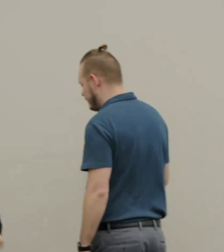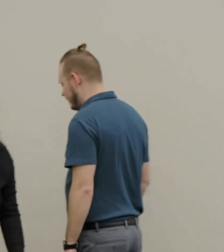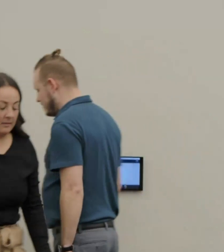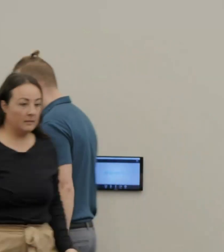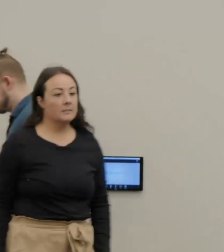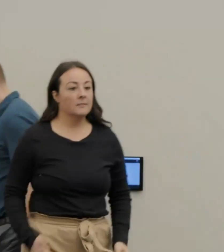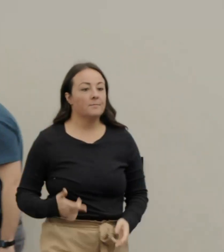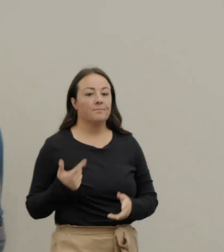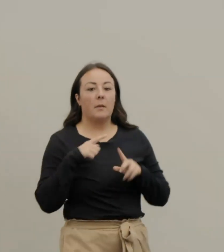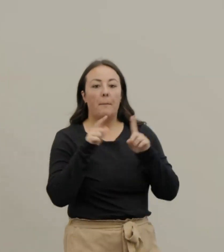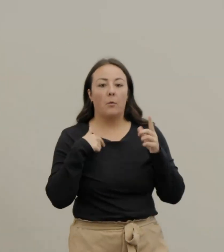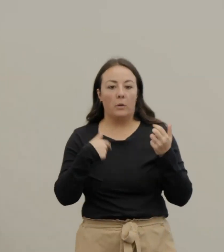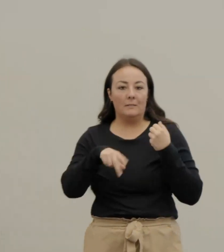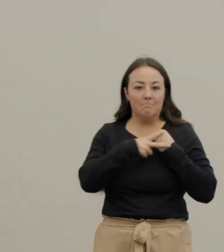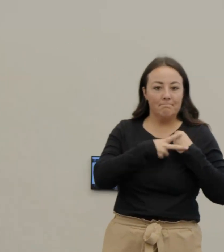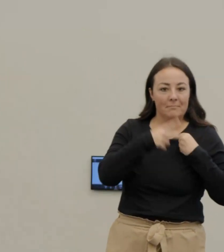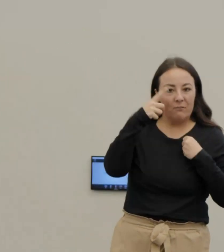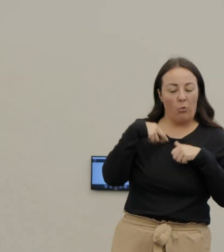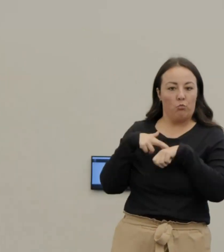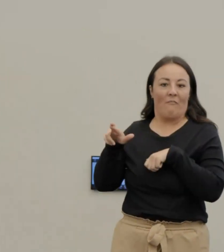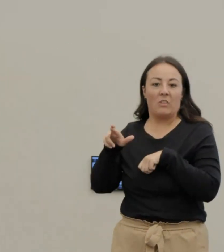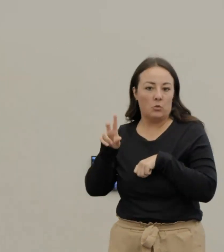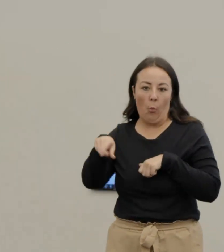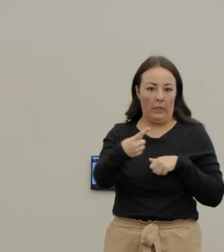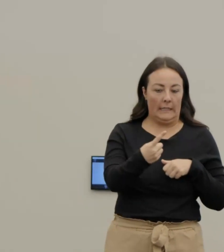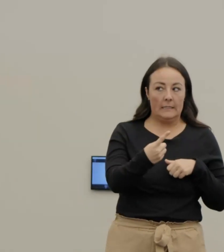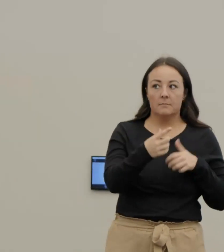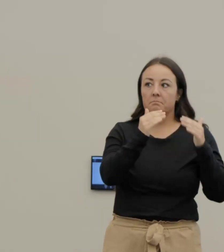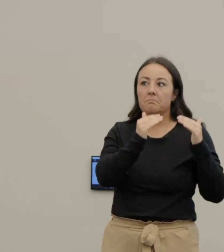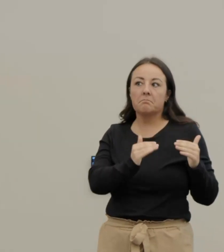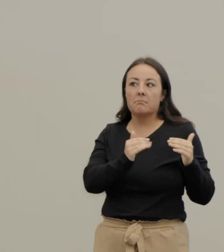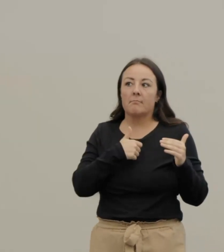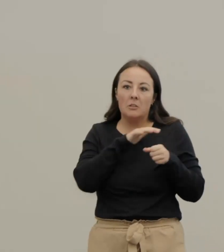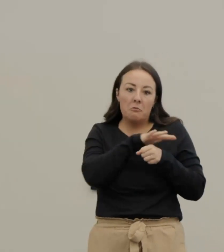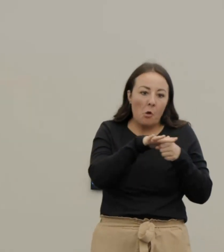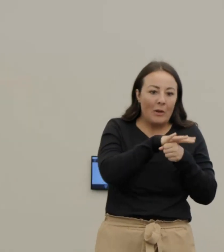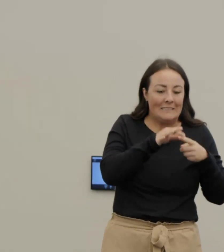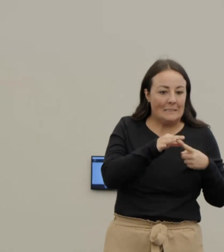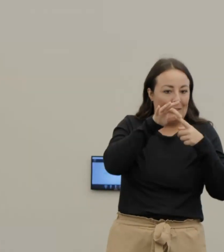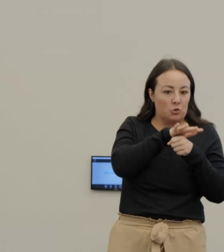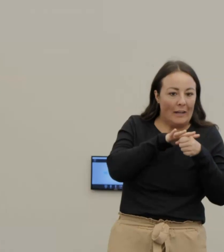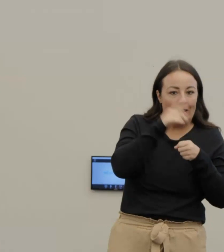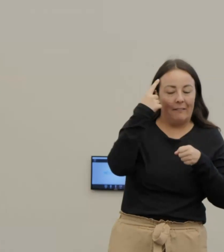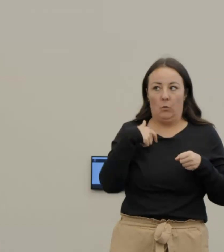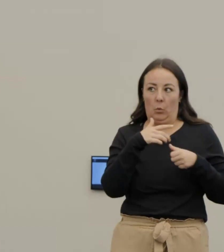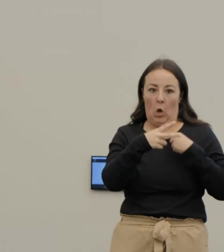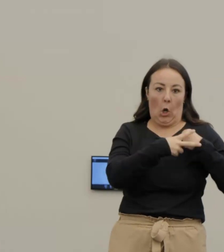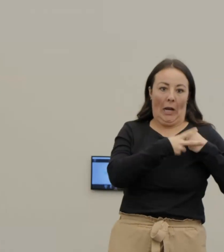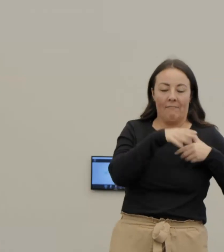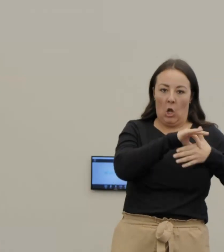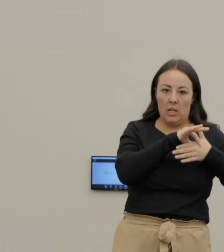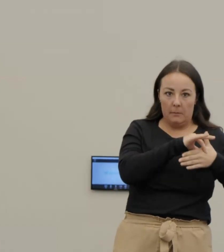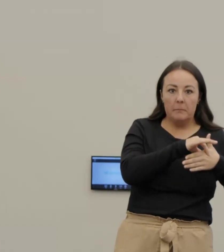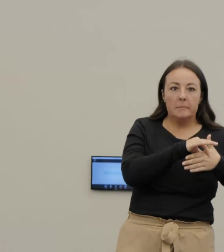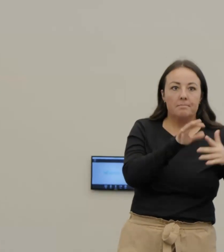It is kept for reference only. It is located in a special area for archived content, and